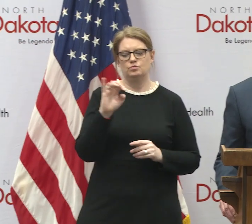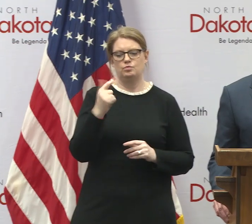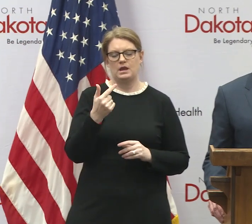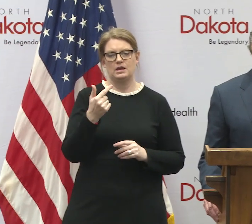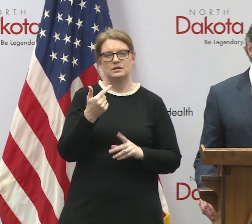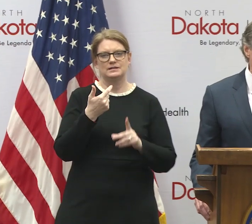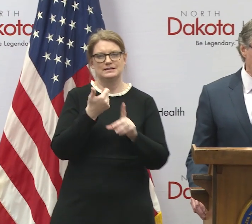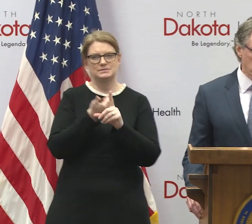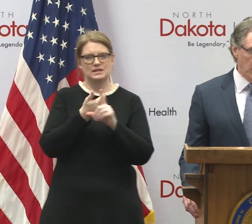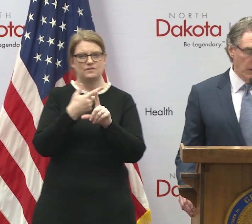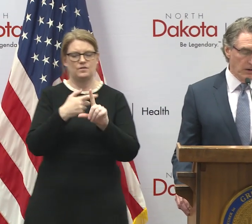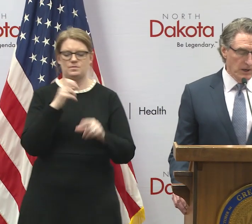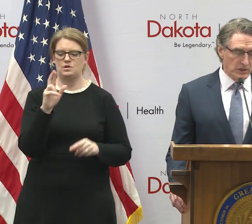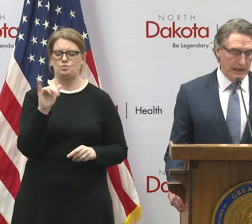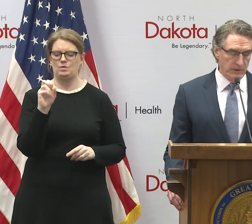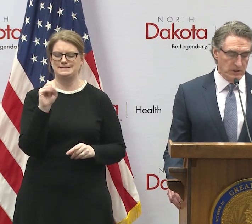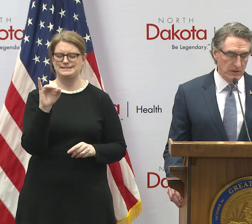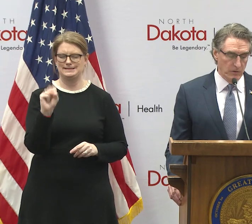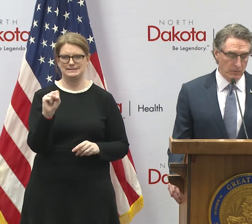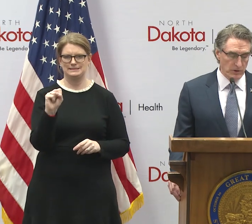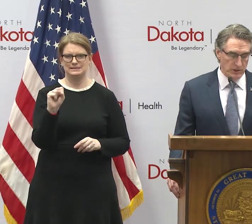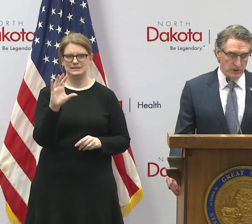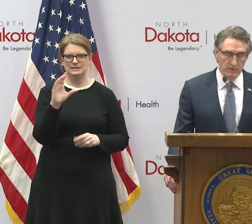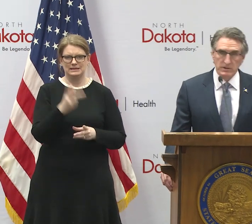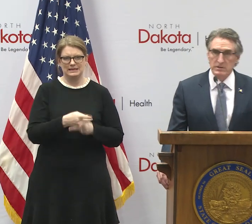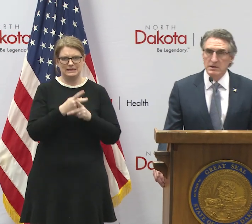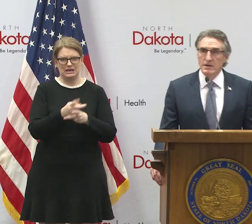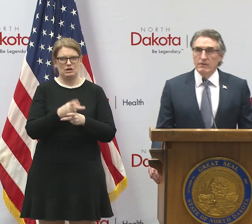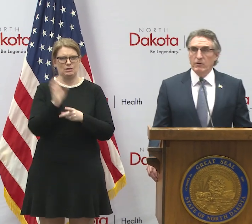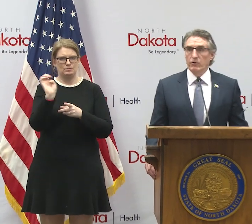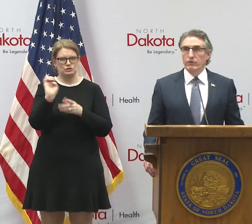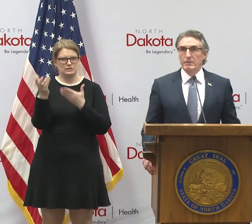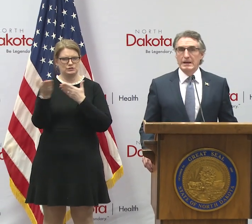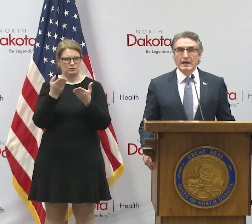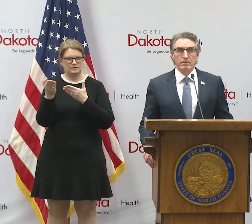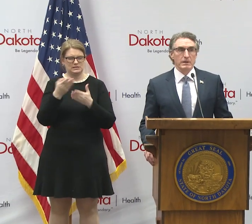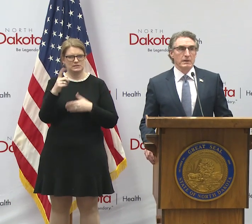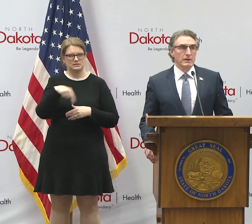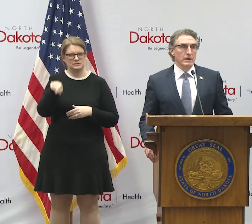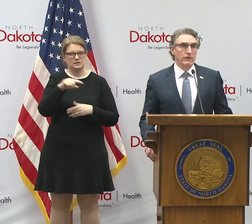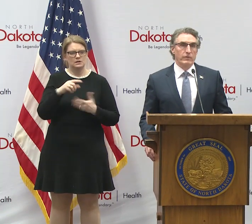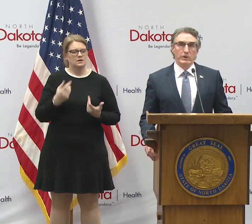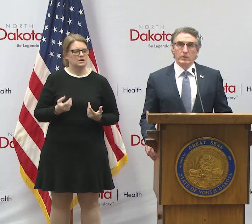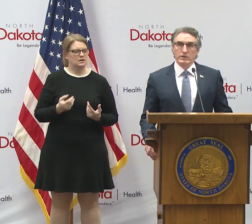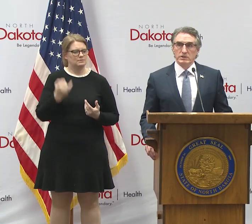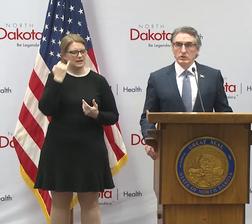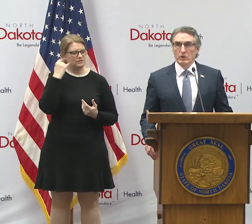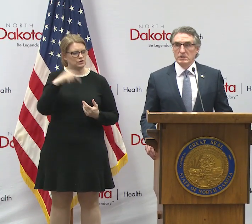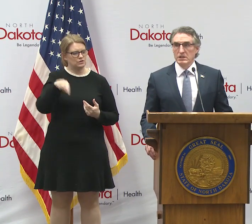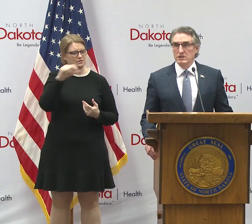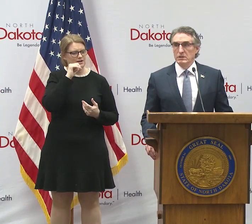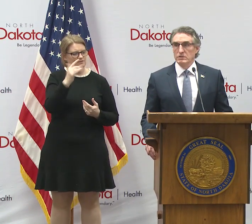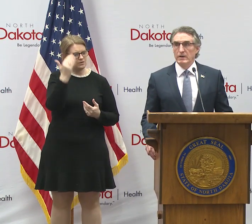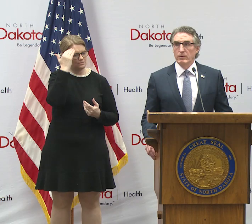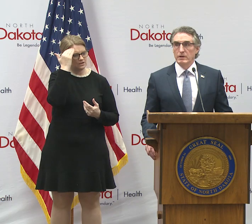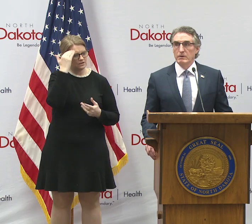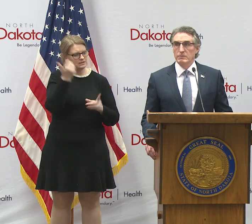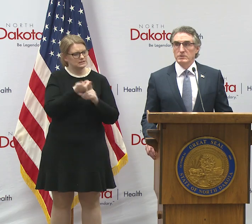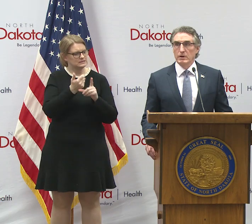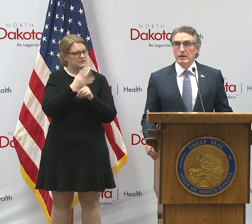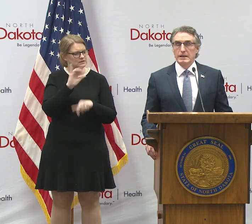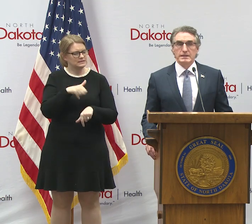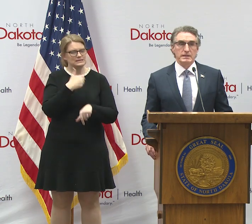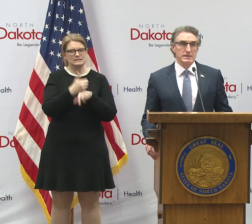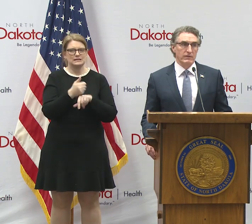Chaplain Carr comes from the Crisis Care Chaplaincy for Emergency Services. For those that may not be familiar with, this is an organization that was founded